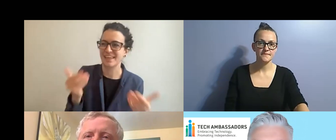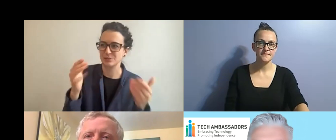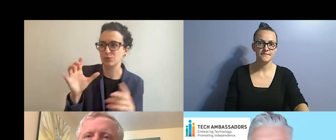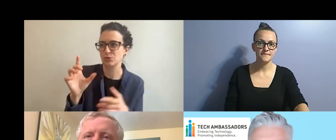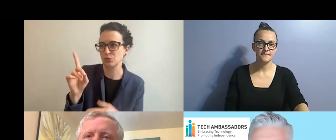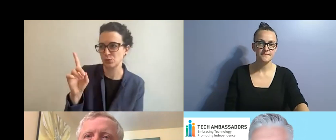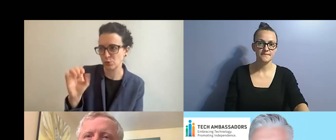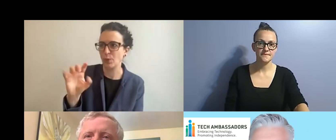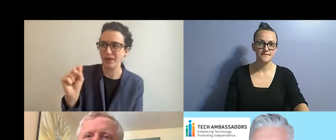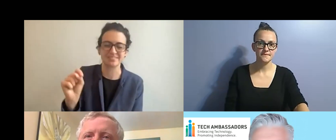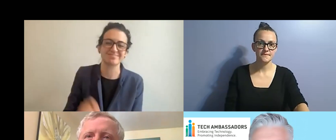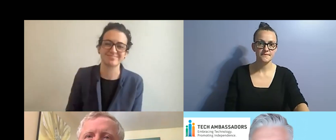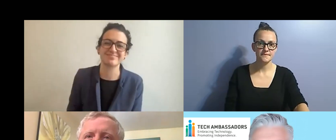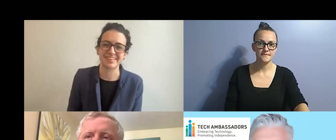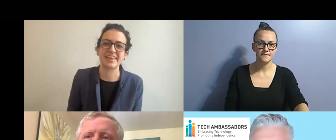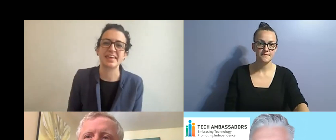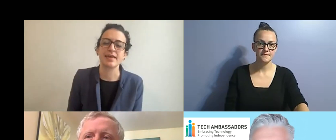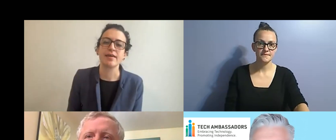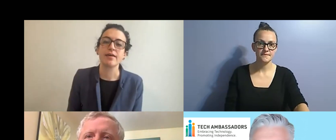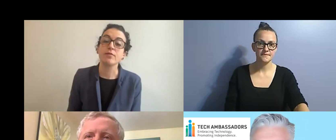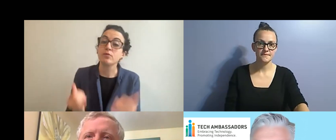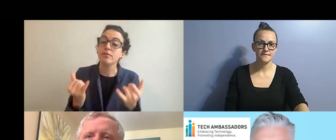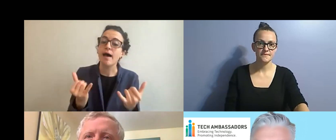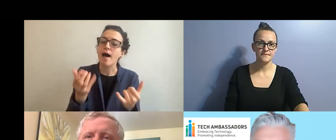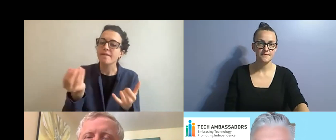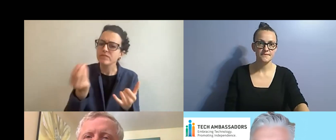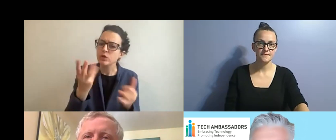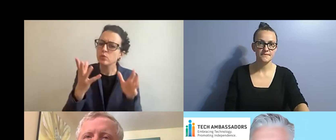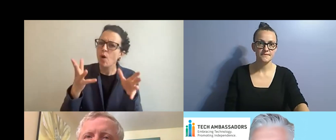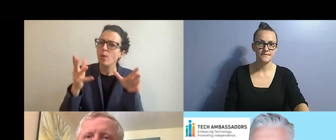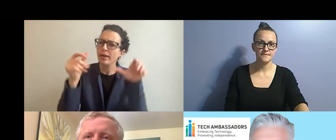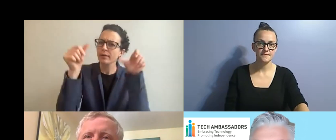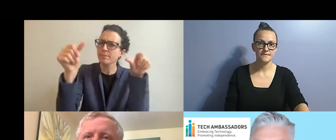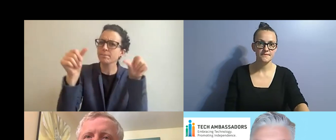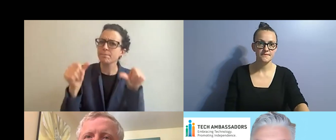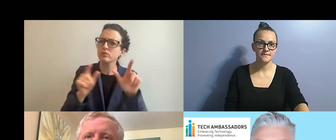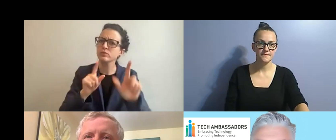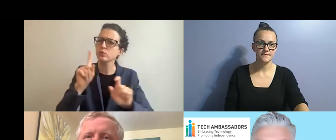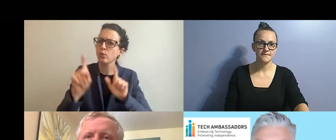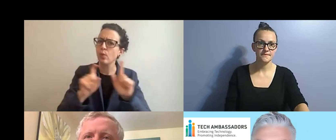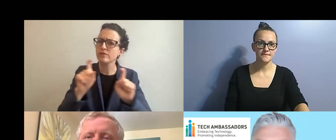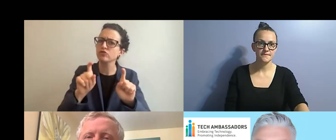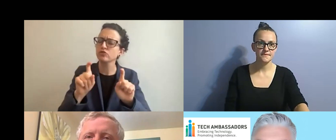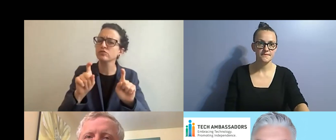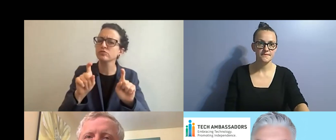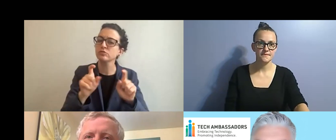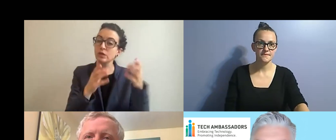We have a couple here right in the Q&A from Cynthia.